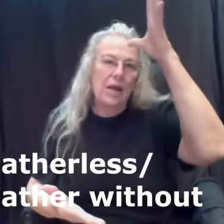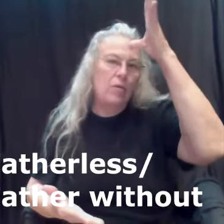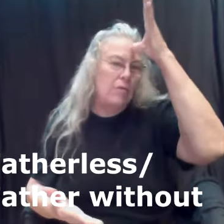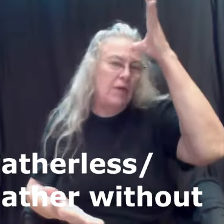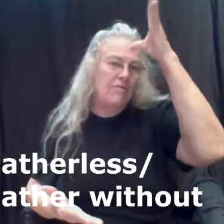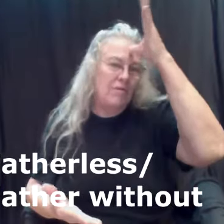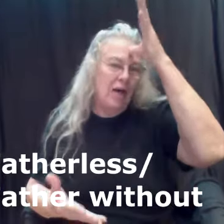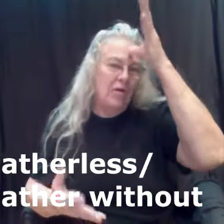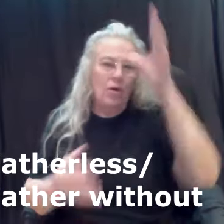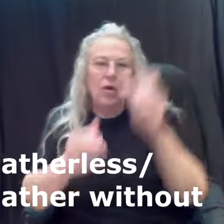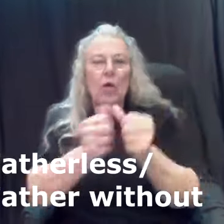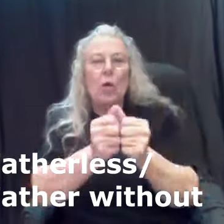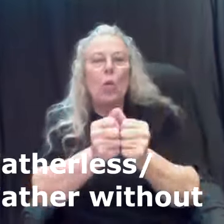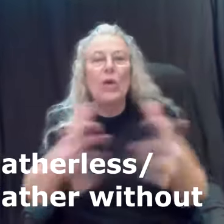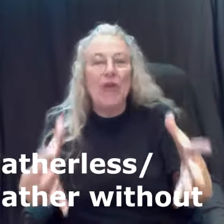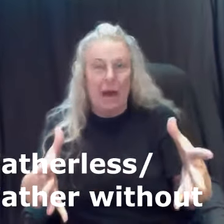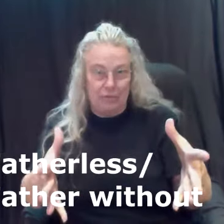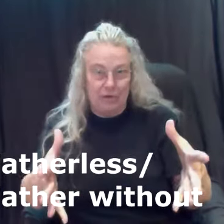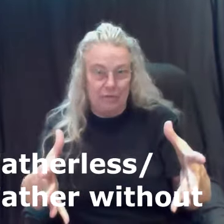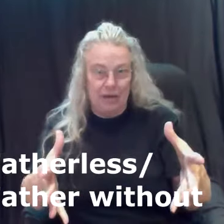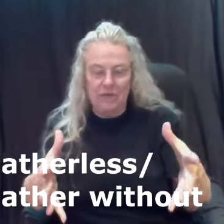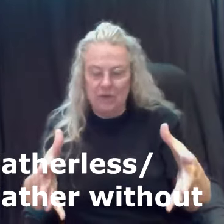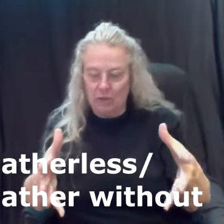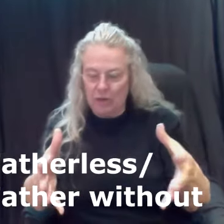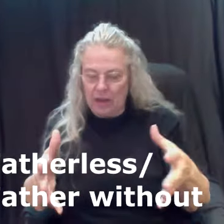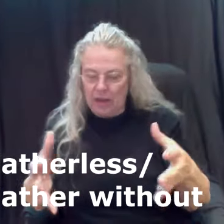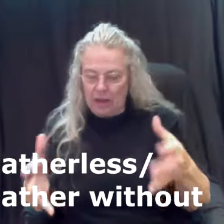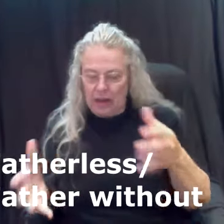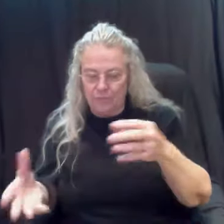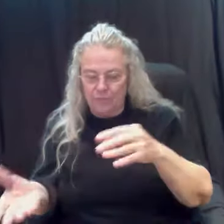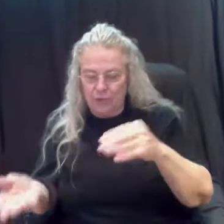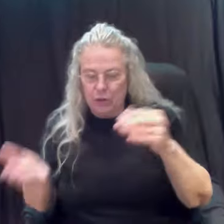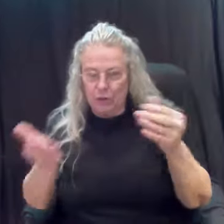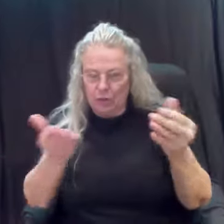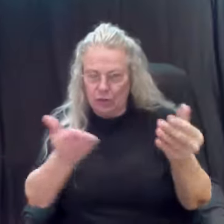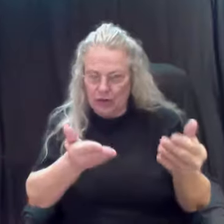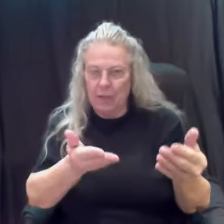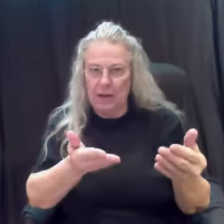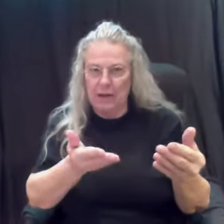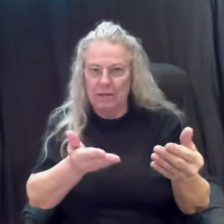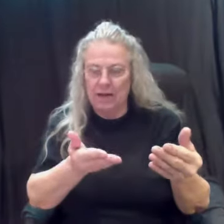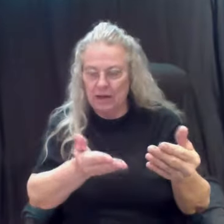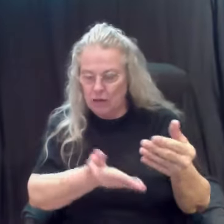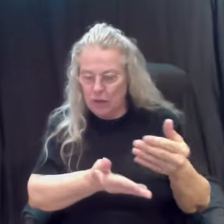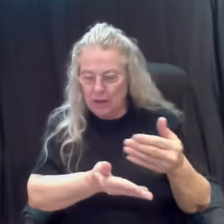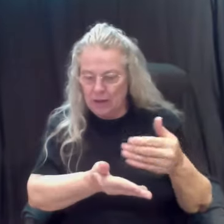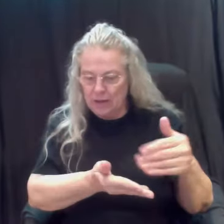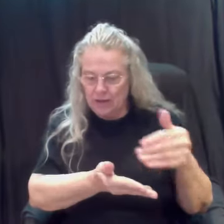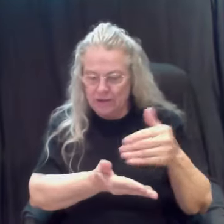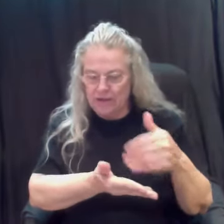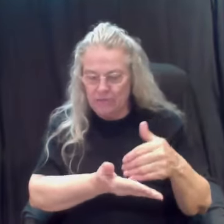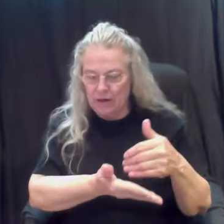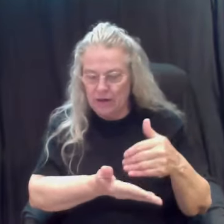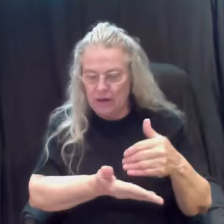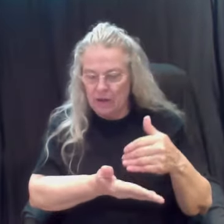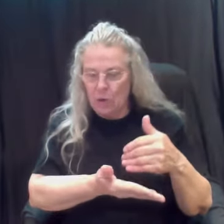be father without. And so you're coming into a little different way